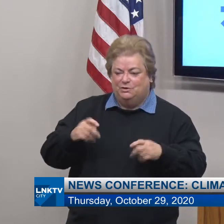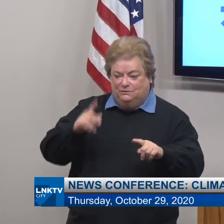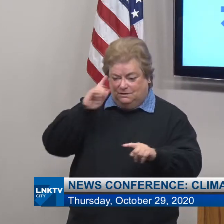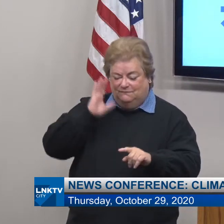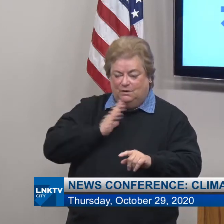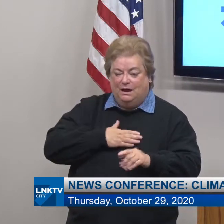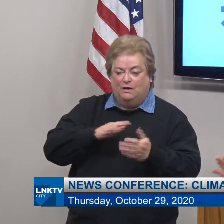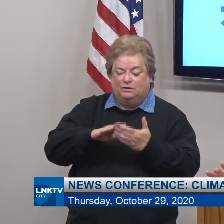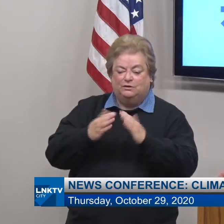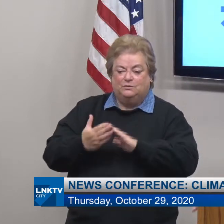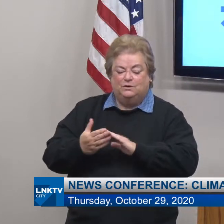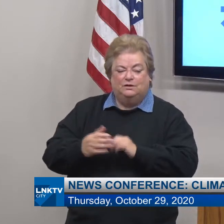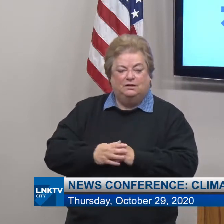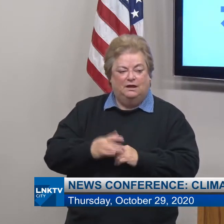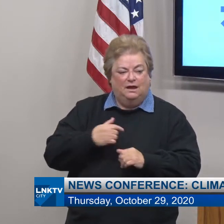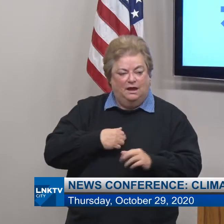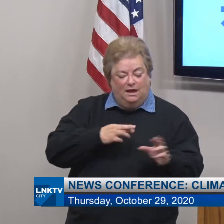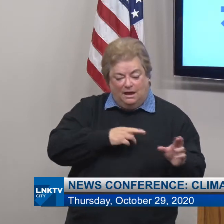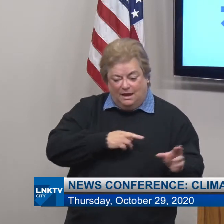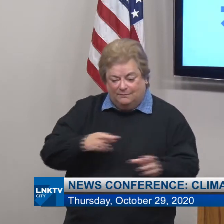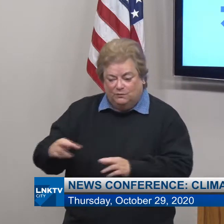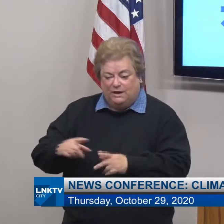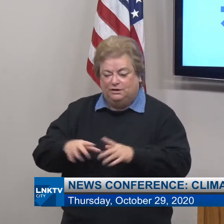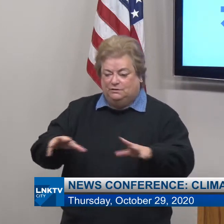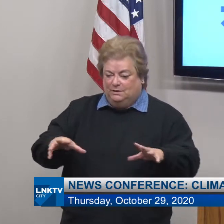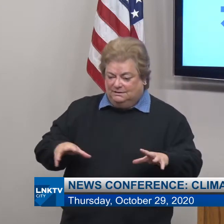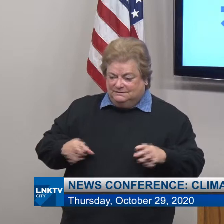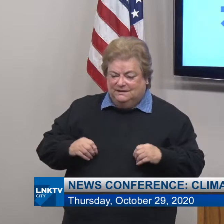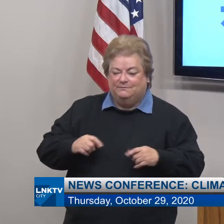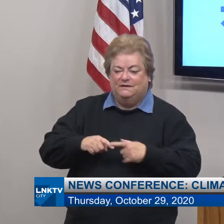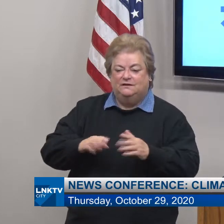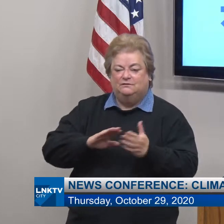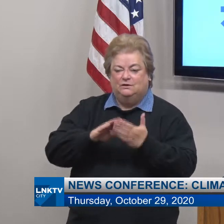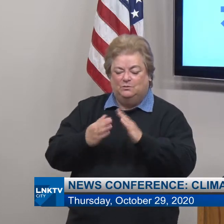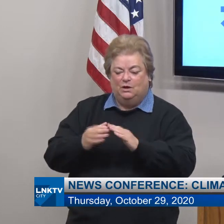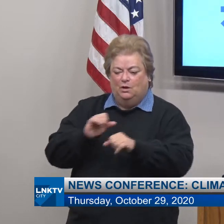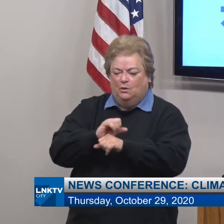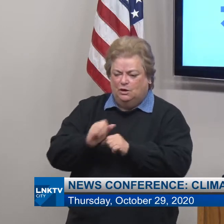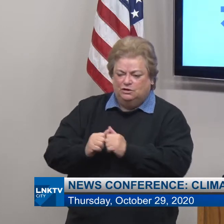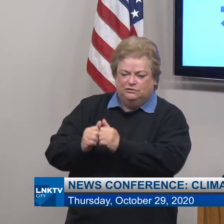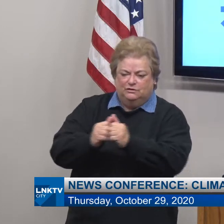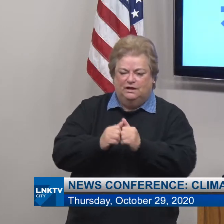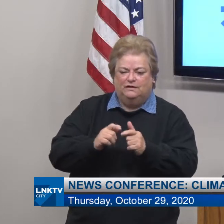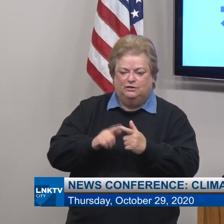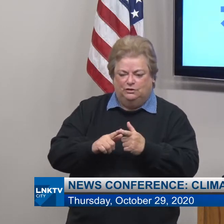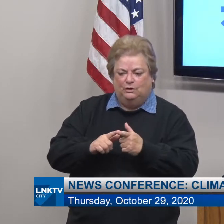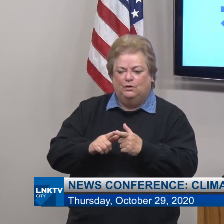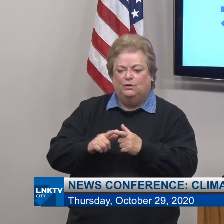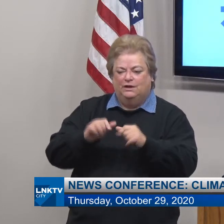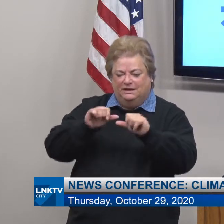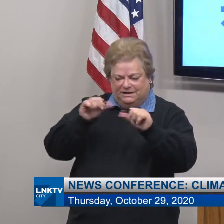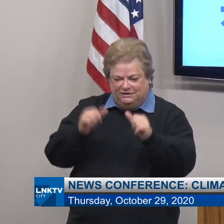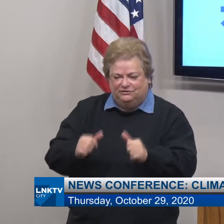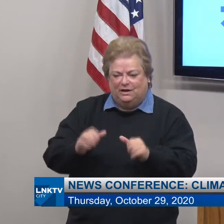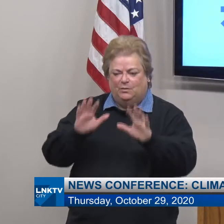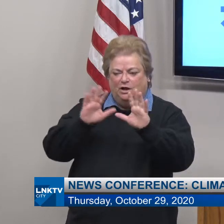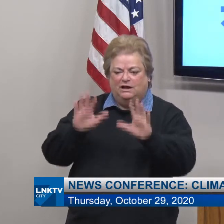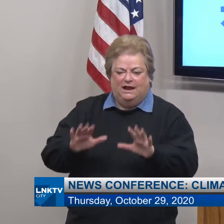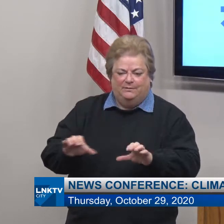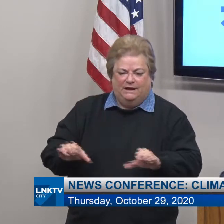community. I am ready to embrace the community and work together to help shape Lincoln's climate action